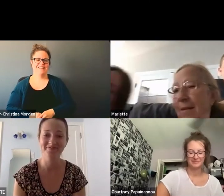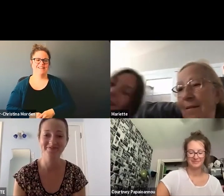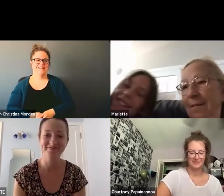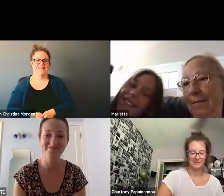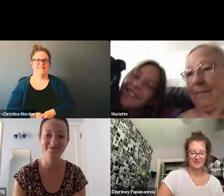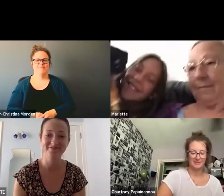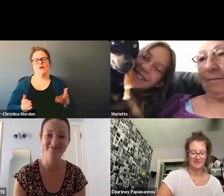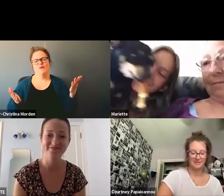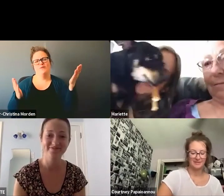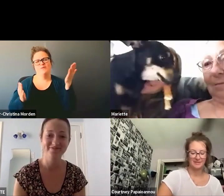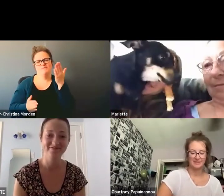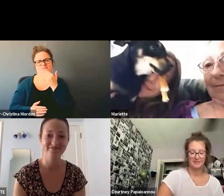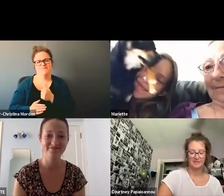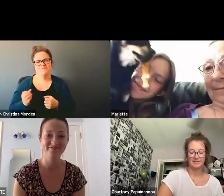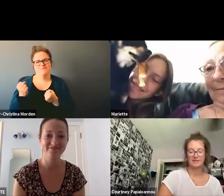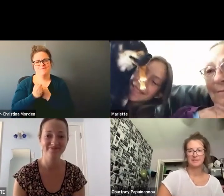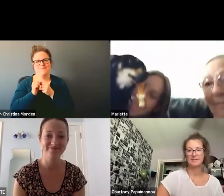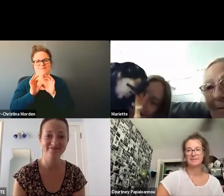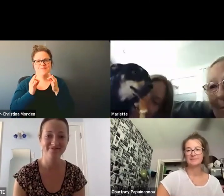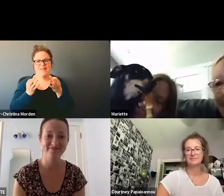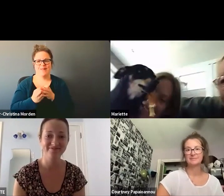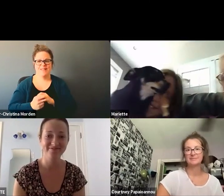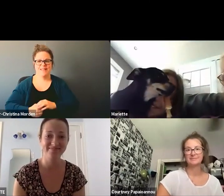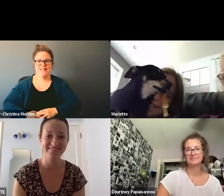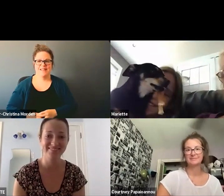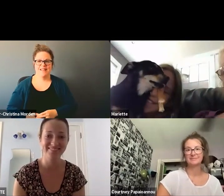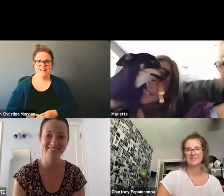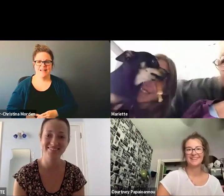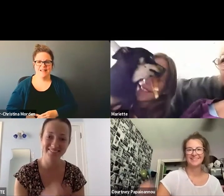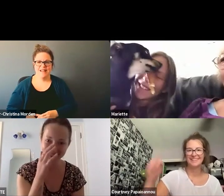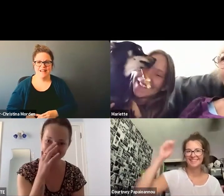You guys are so cute. Oh,